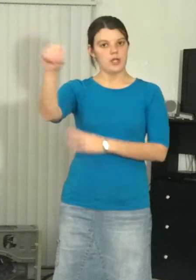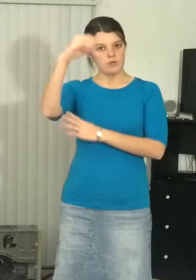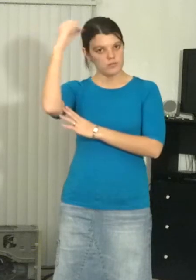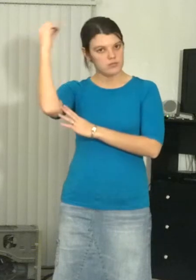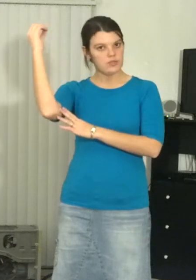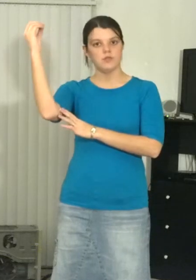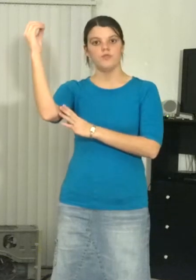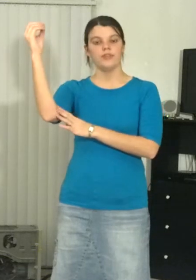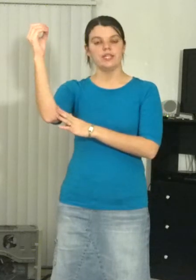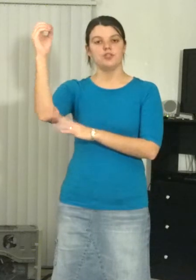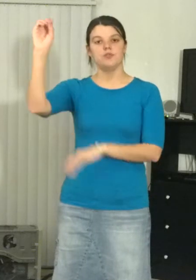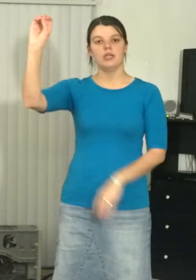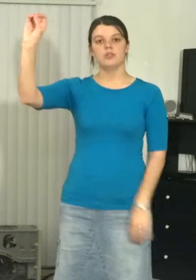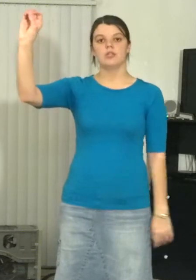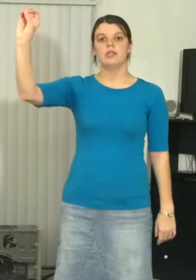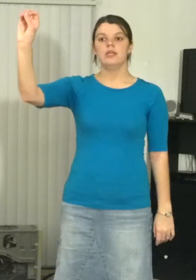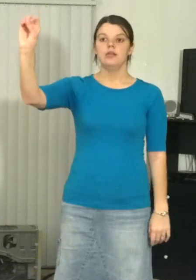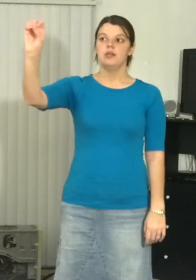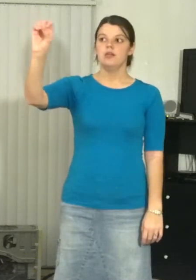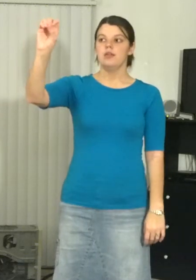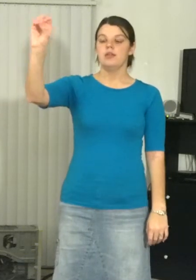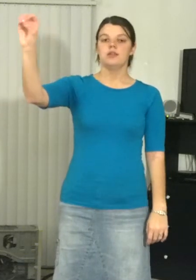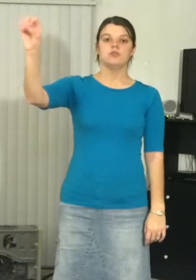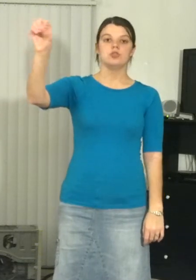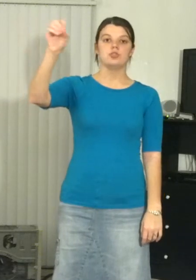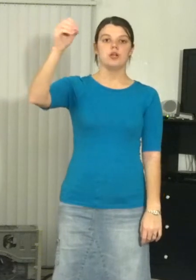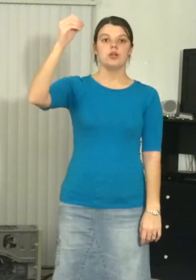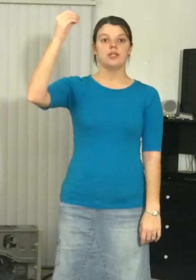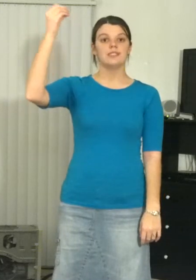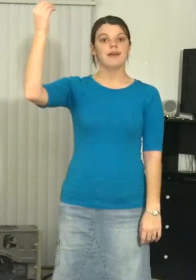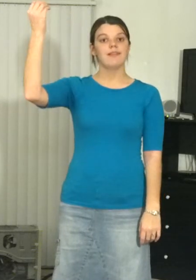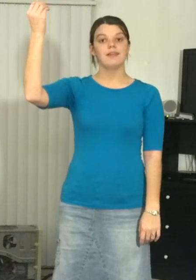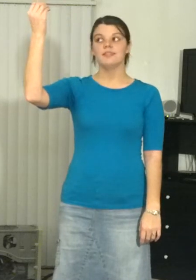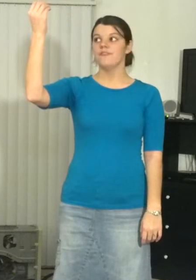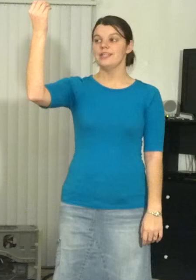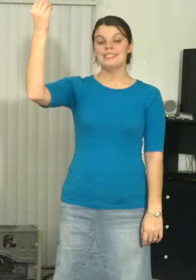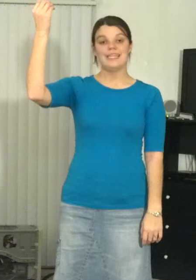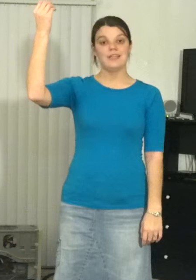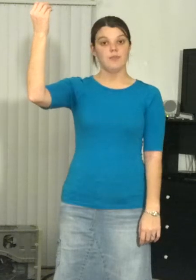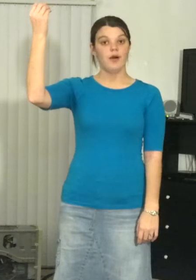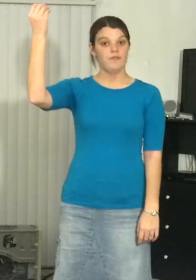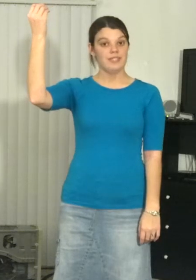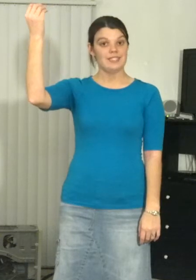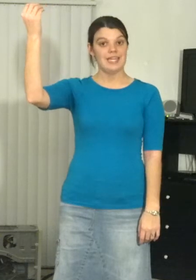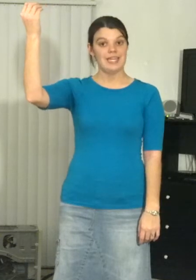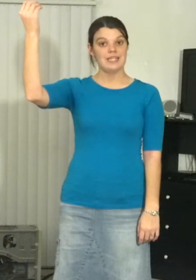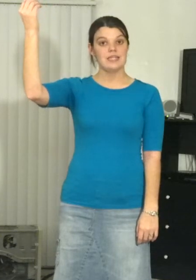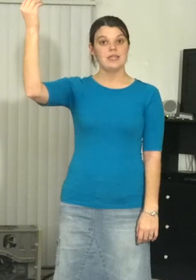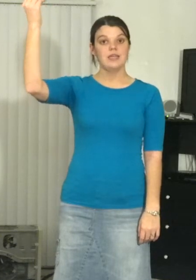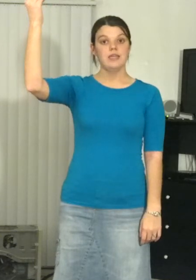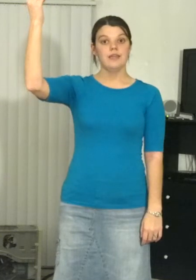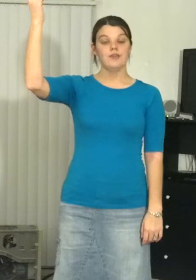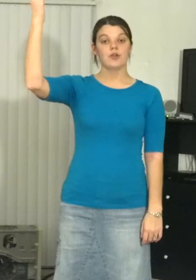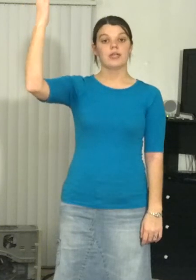don't, fling it too much. So just turn it slightly to face the palm facing in, and then you're going to